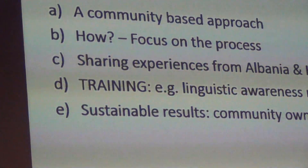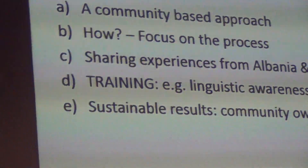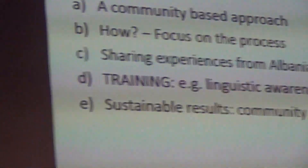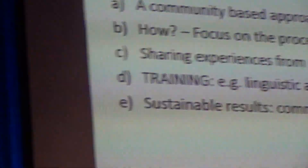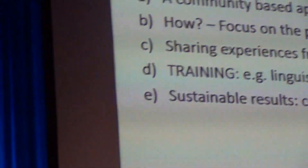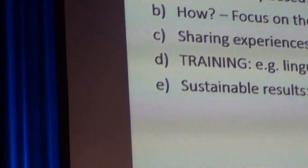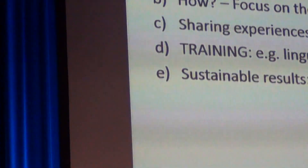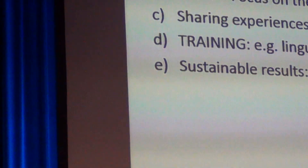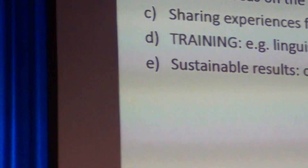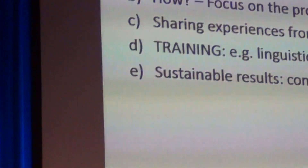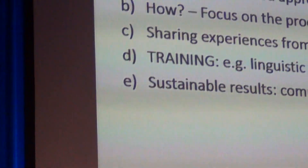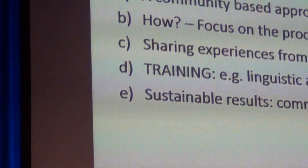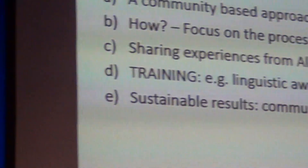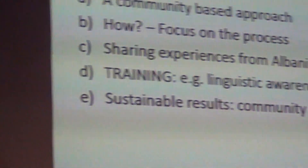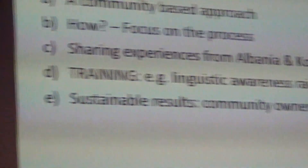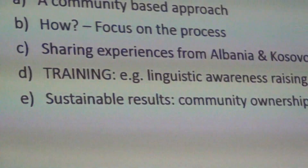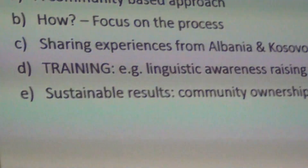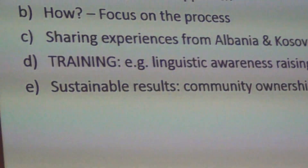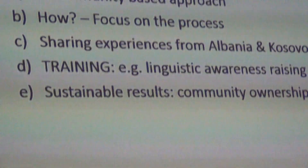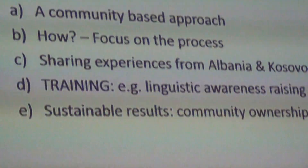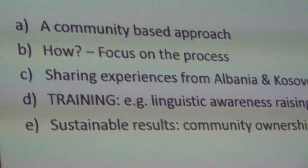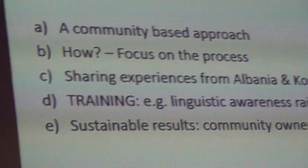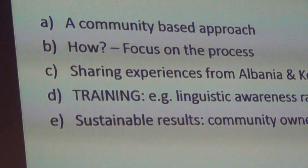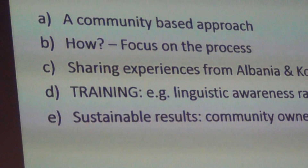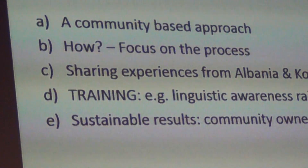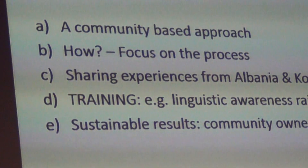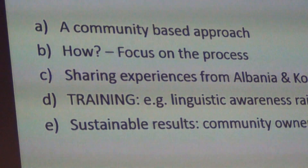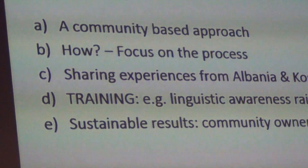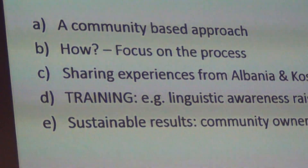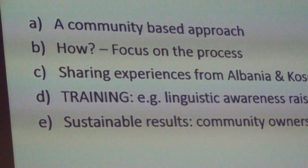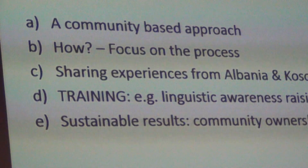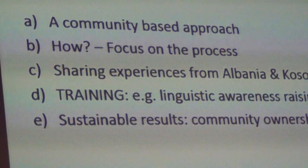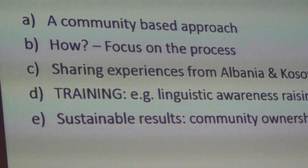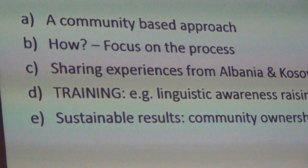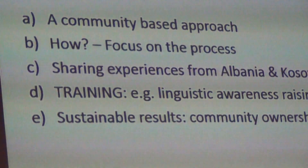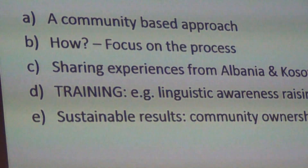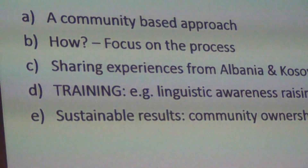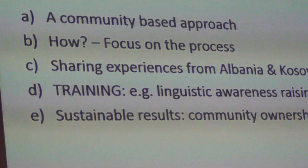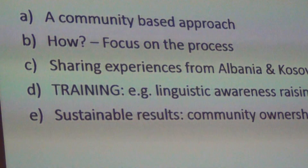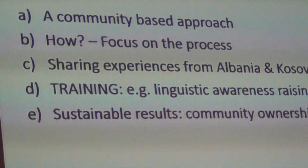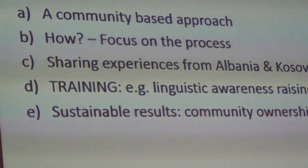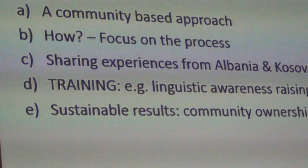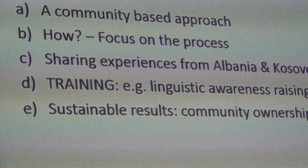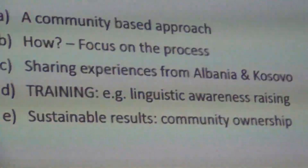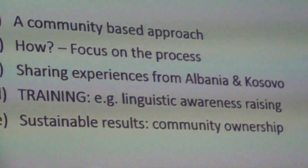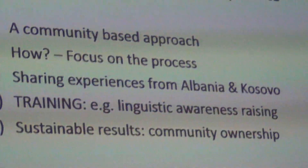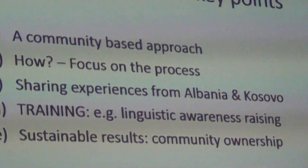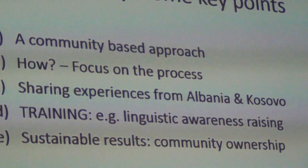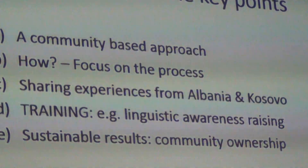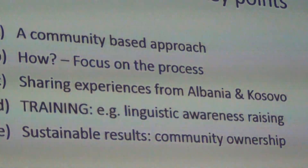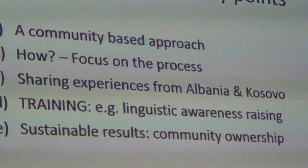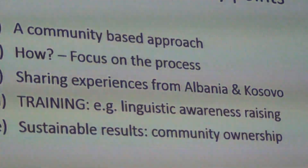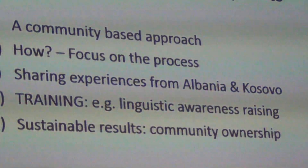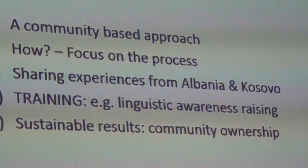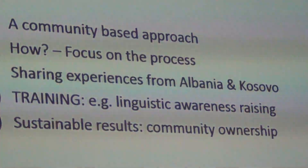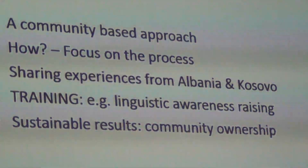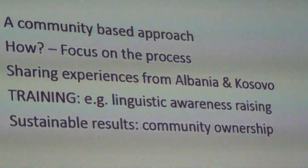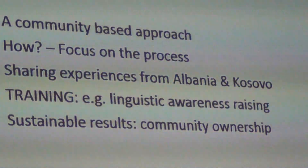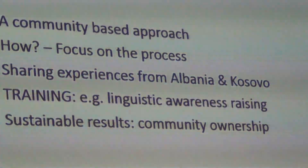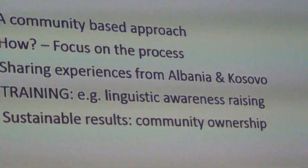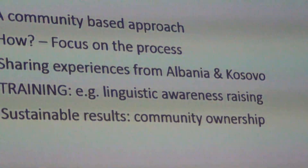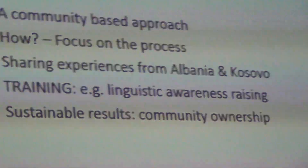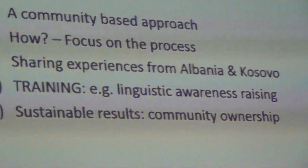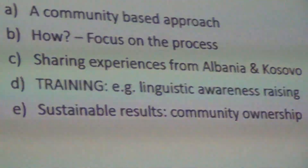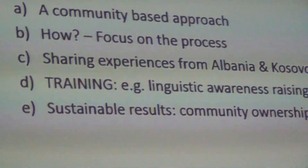foremost, it has to be a community-based approach. You can't have a few people working in isolation. You need total buy-in from